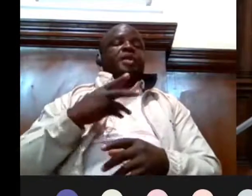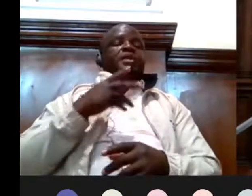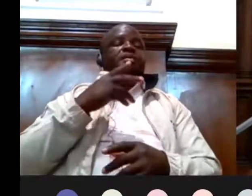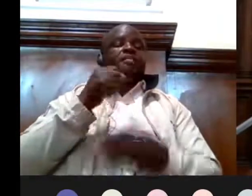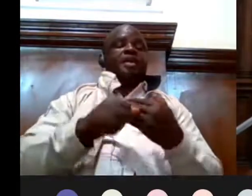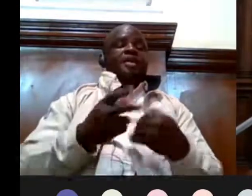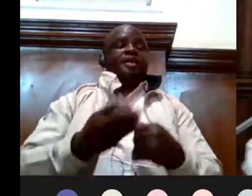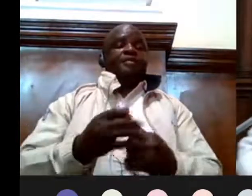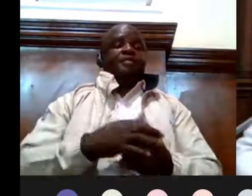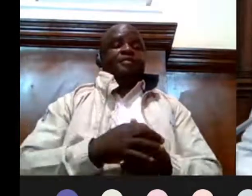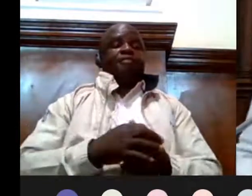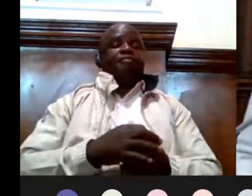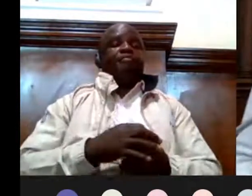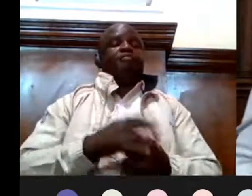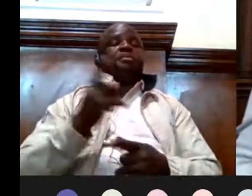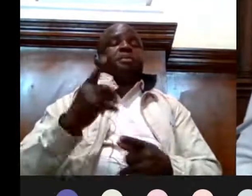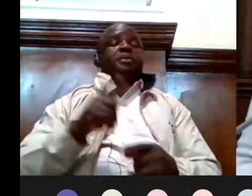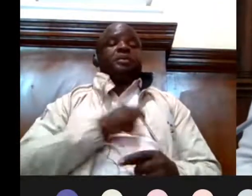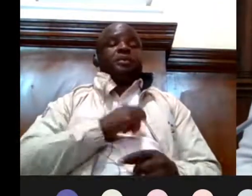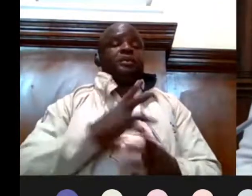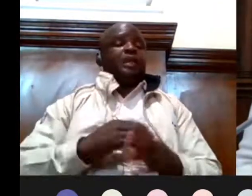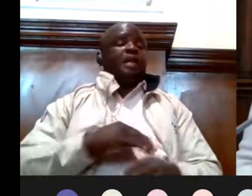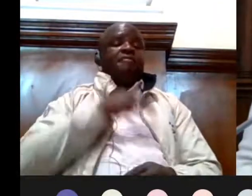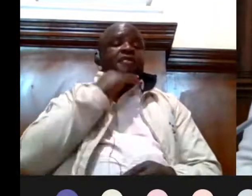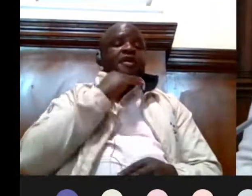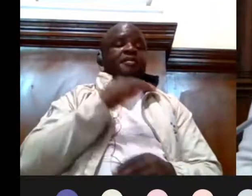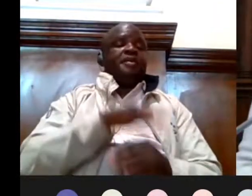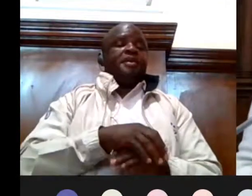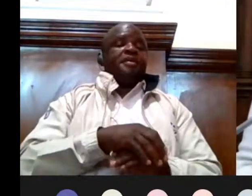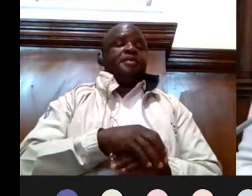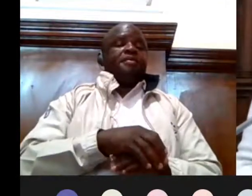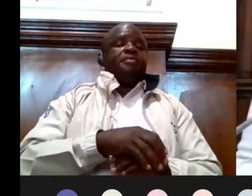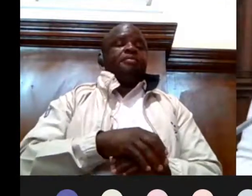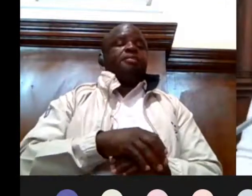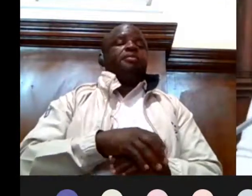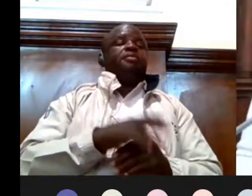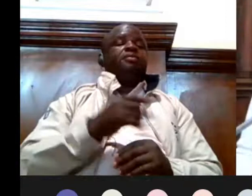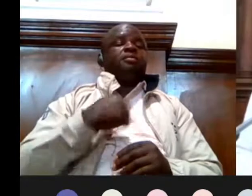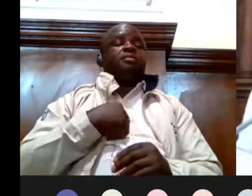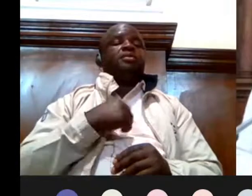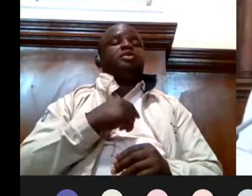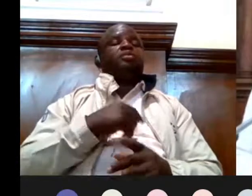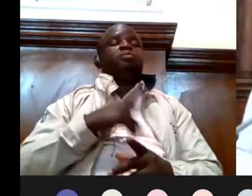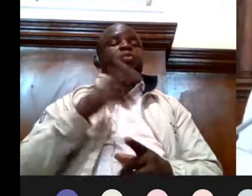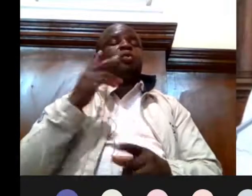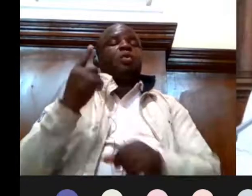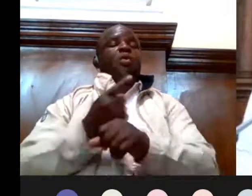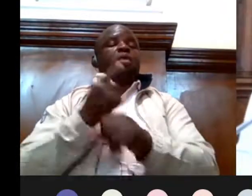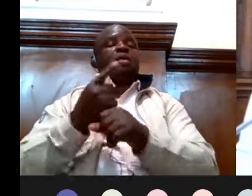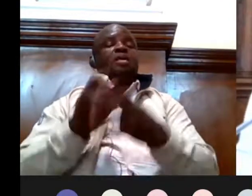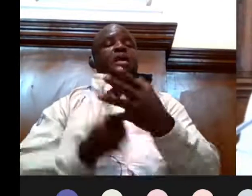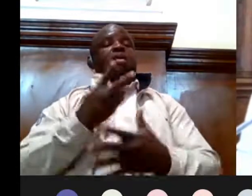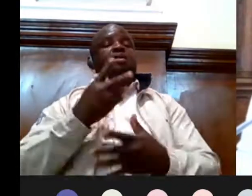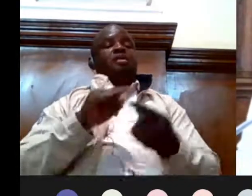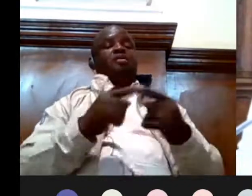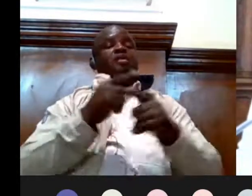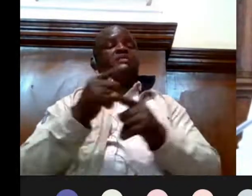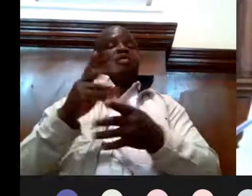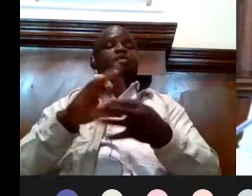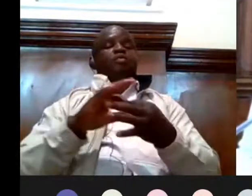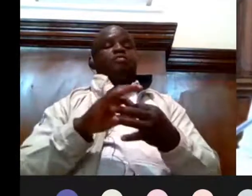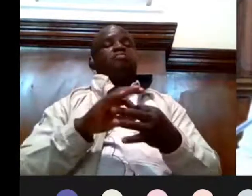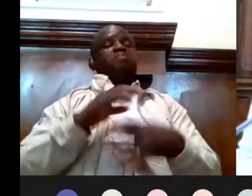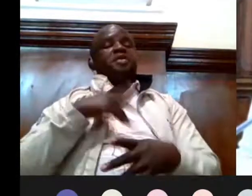yamanina. Didiniwe nyane speaker ngoku. Siyathetha ngezinto ezenzekayo ekuhlaleni.